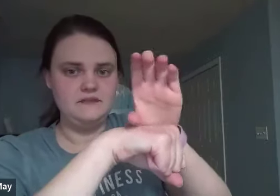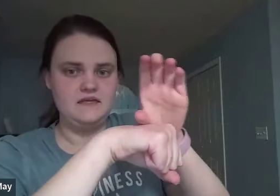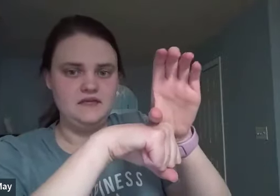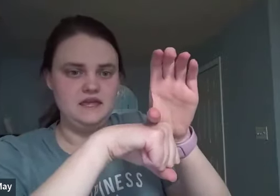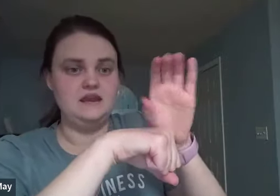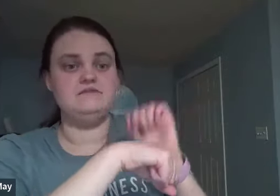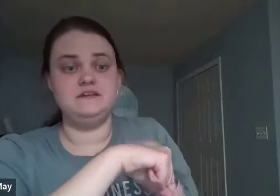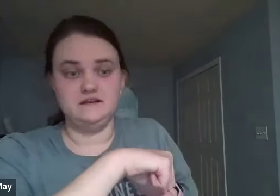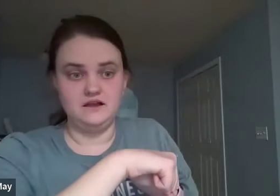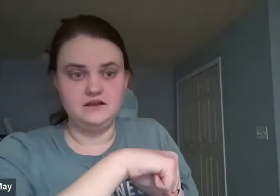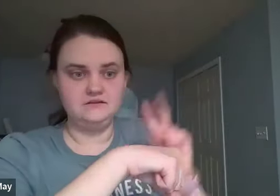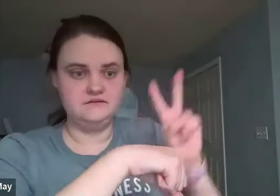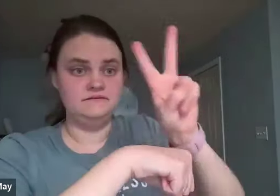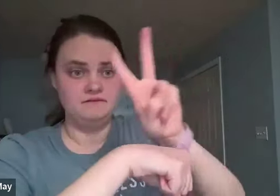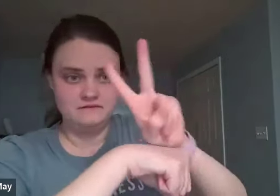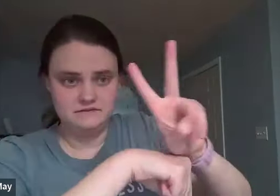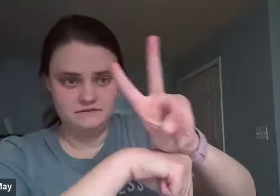And then vanilla.